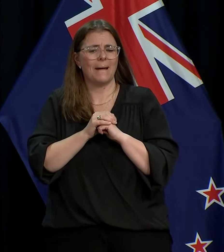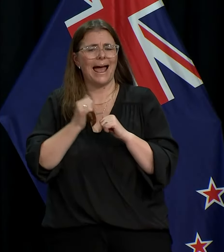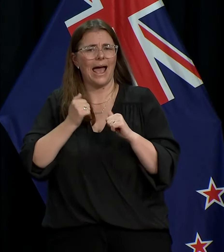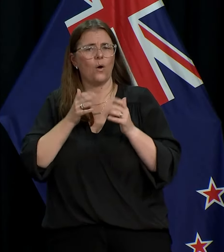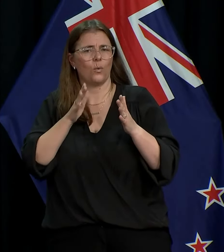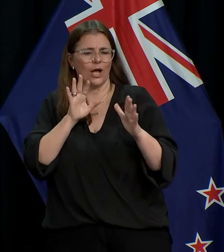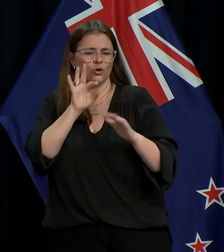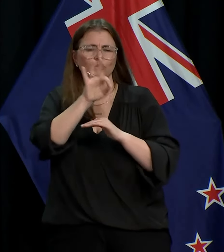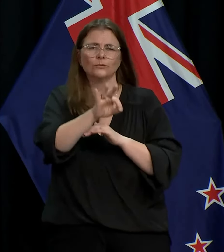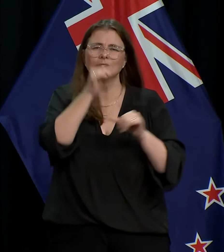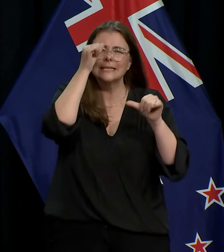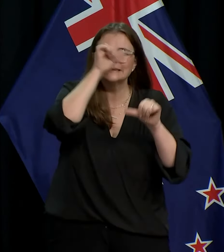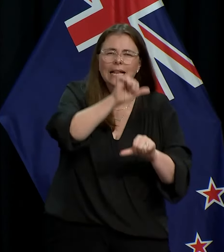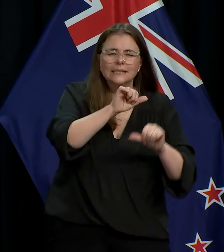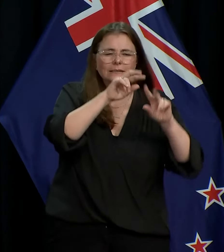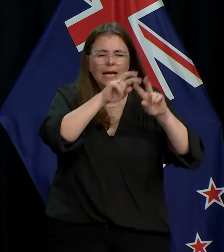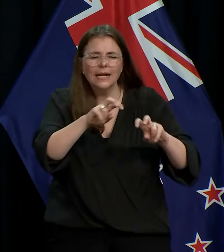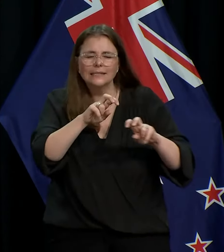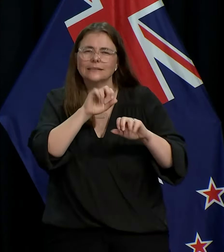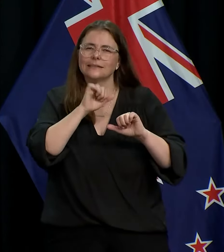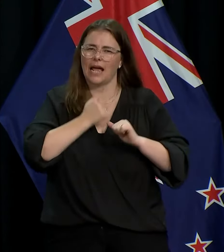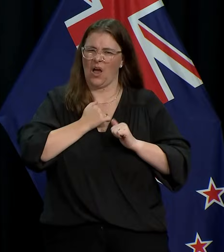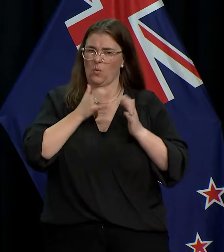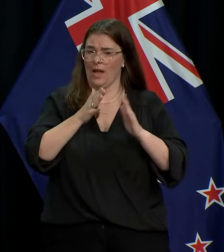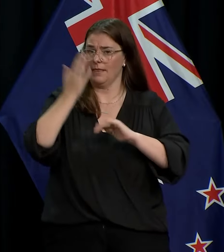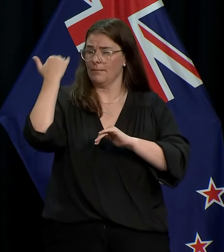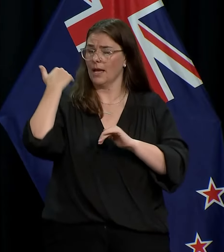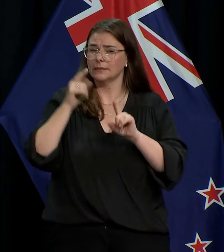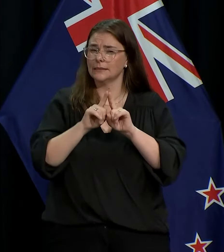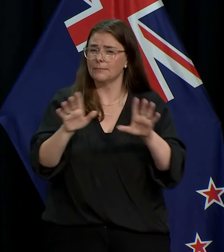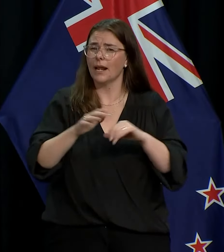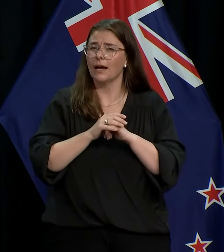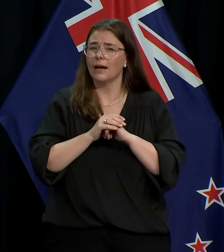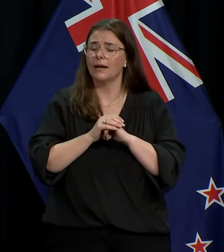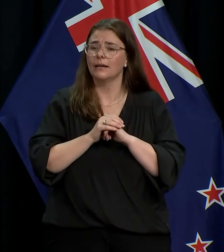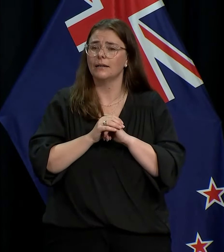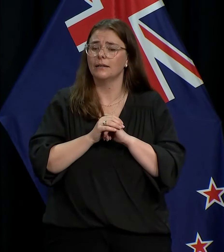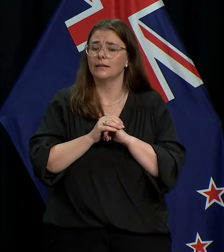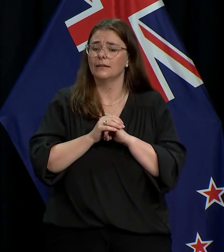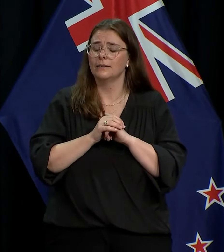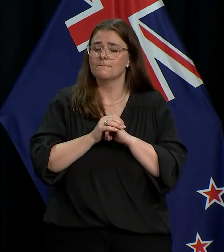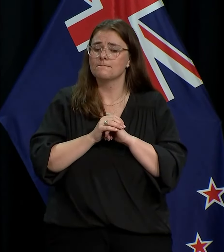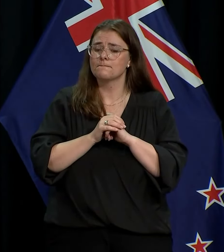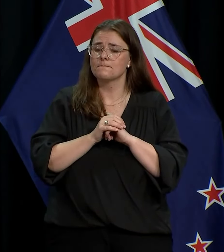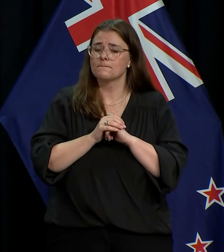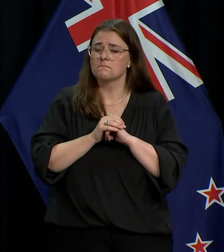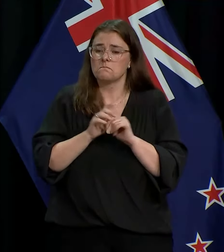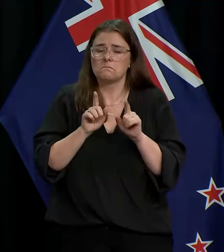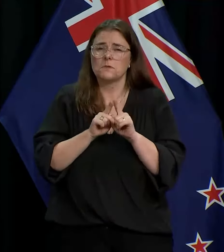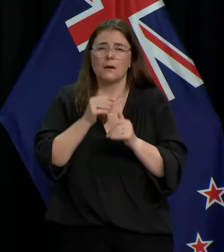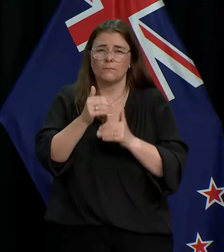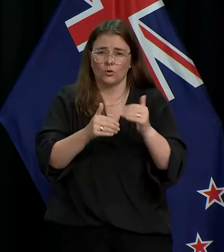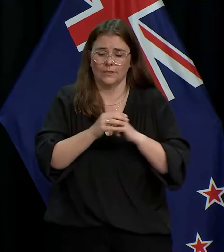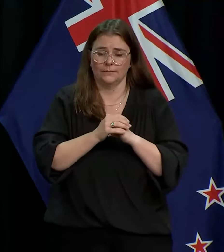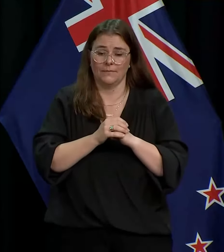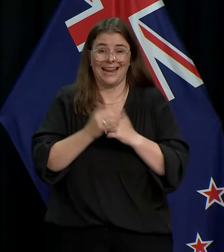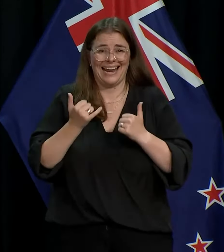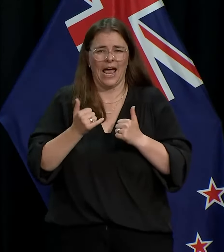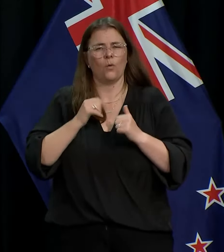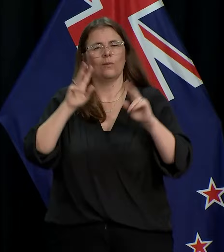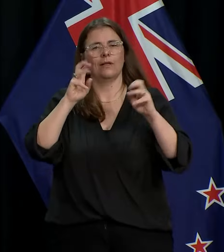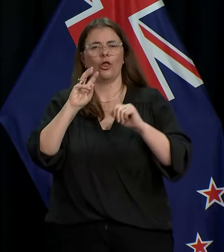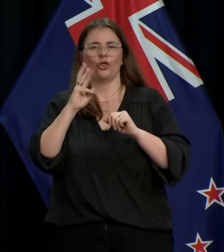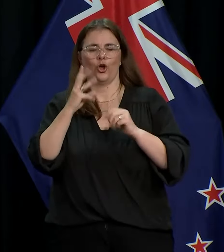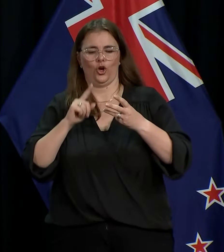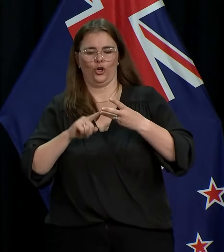intelligence analysts in this way. That's been undertaken in the past. Here we are a third party.